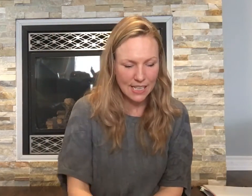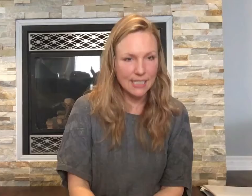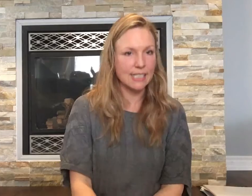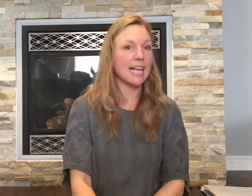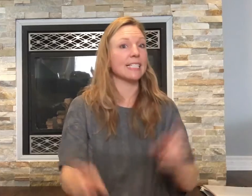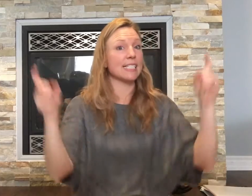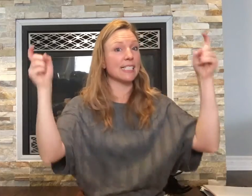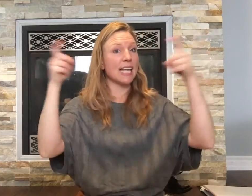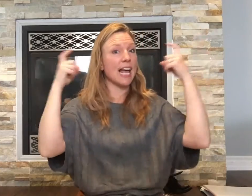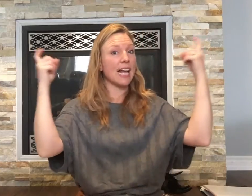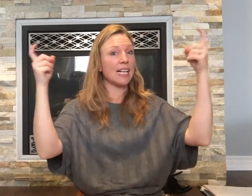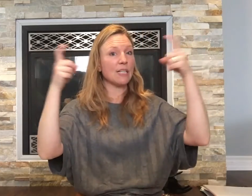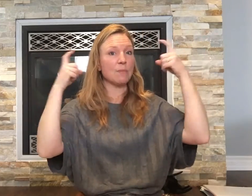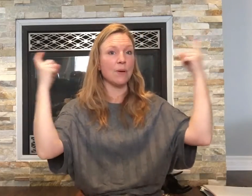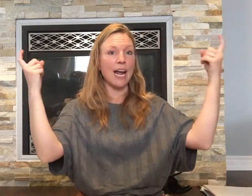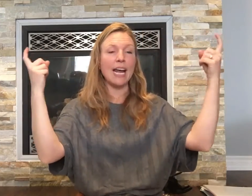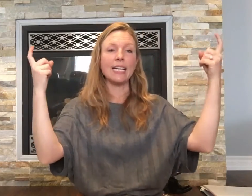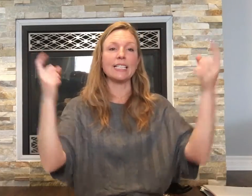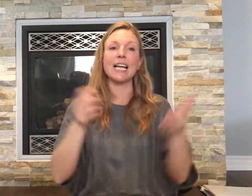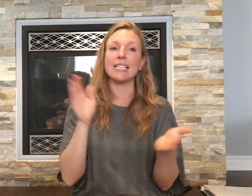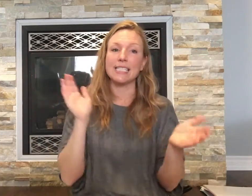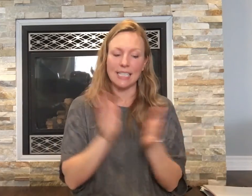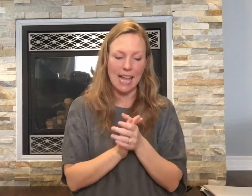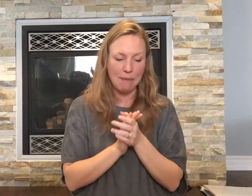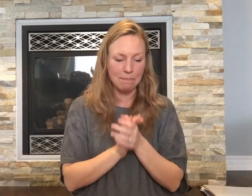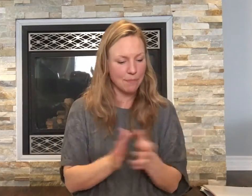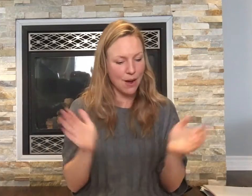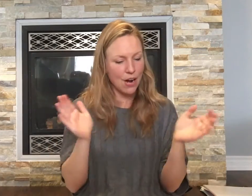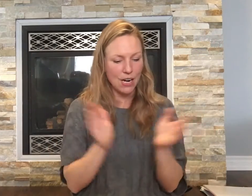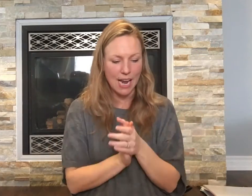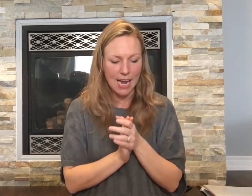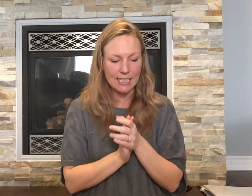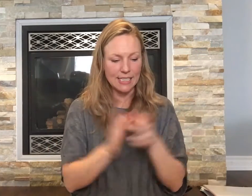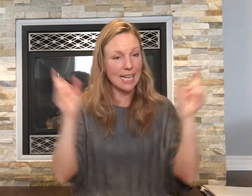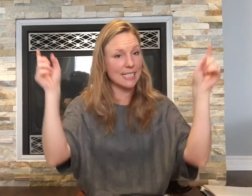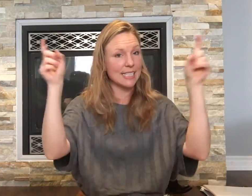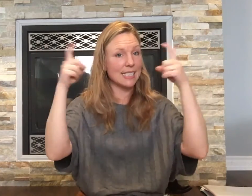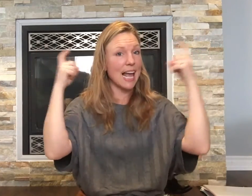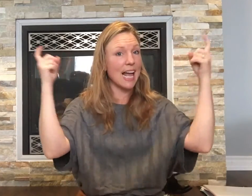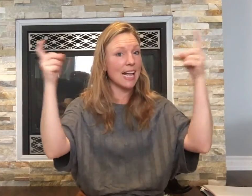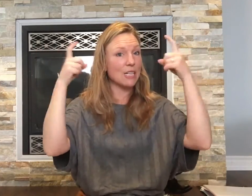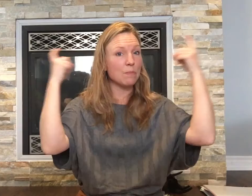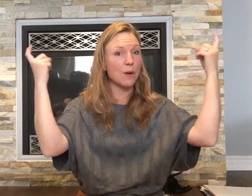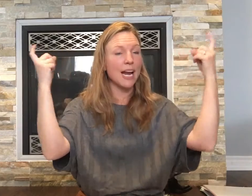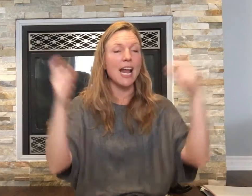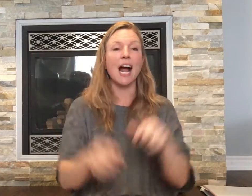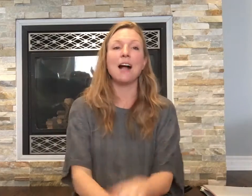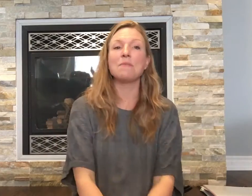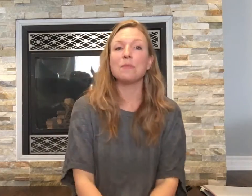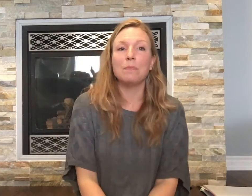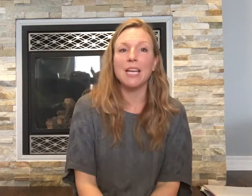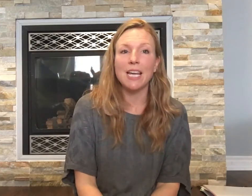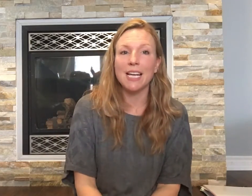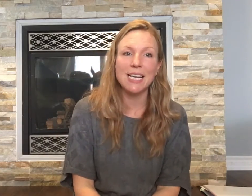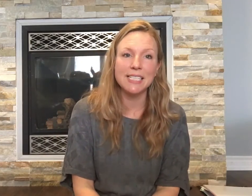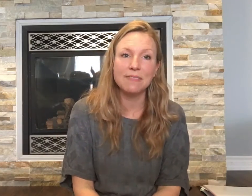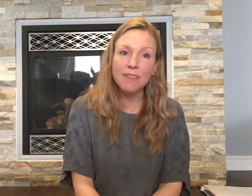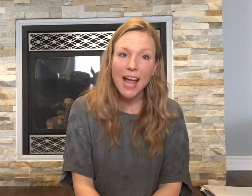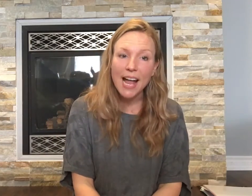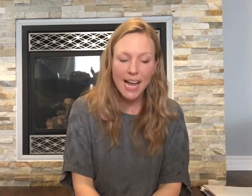says, let's celebrate. Let's clap our hands. Let's celebrate. I'm your biggest